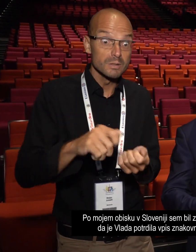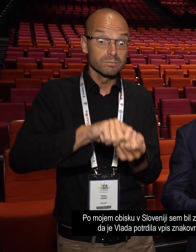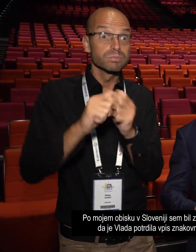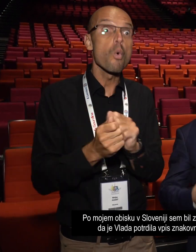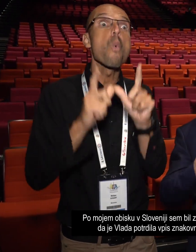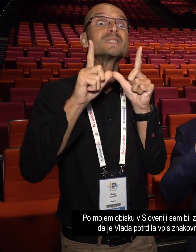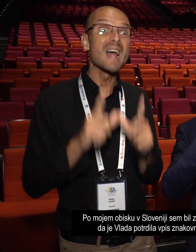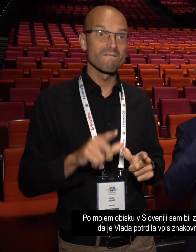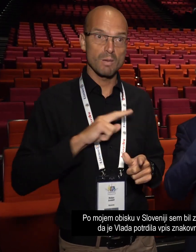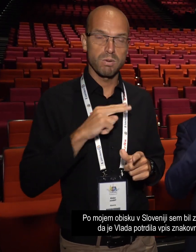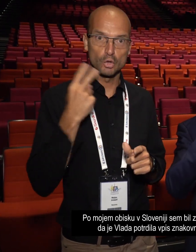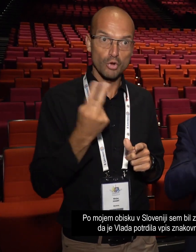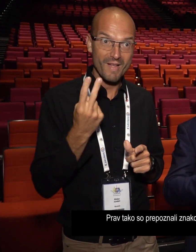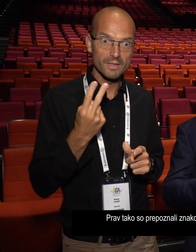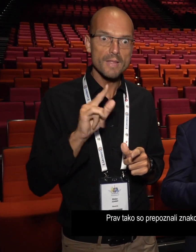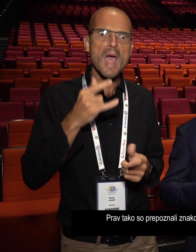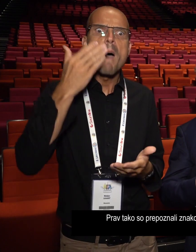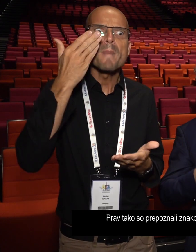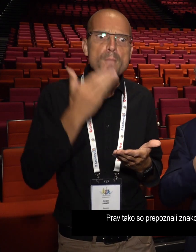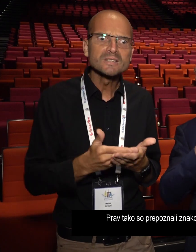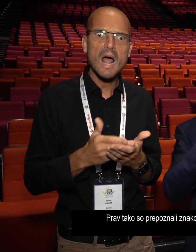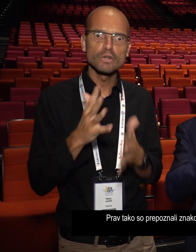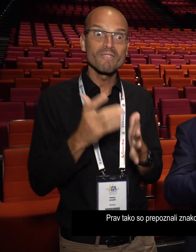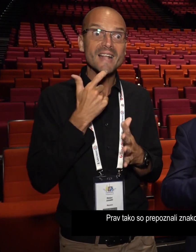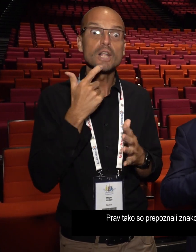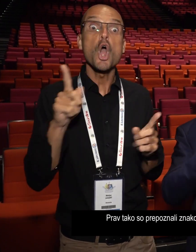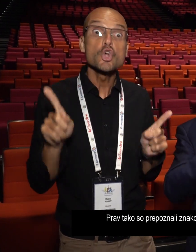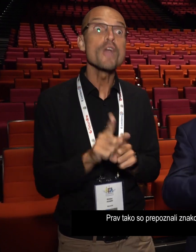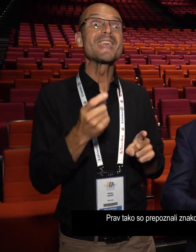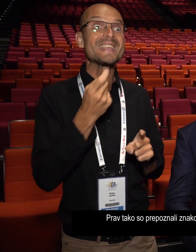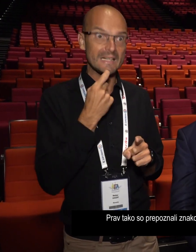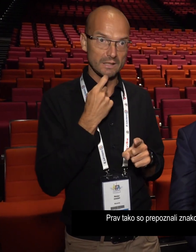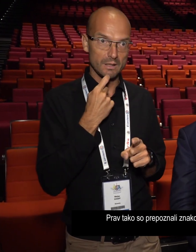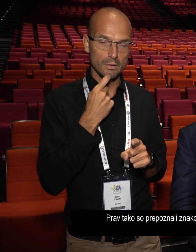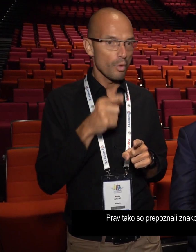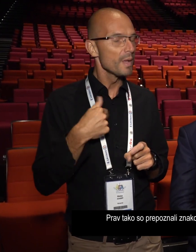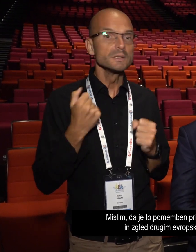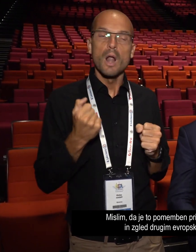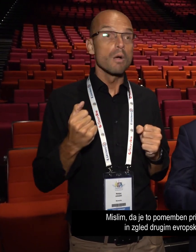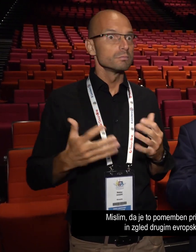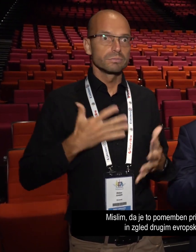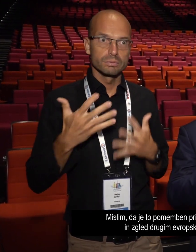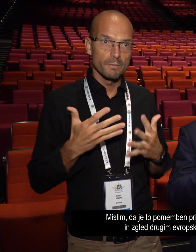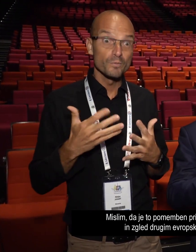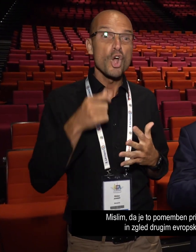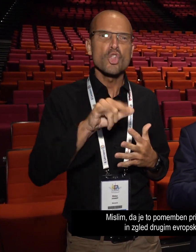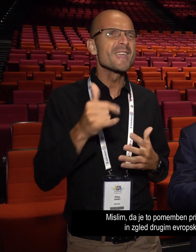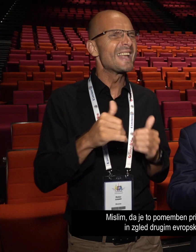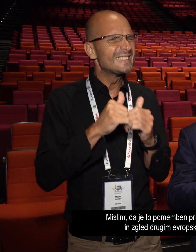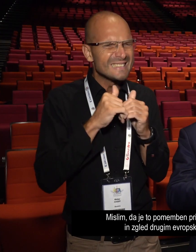constitution and recognizing sign language as the language, as official language in Slovenia. And I think that can be a very important